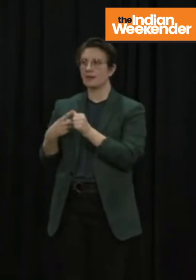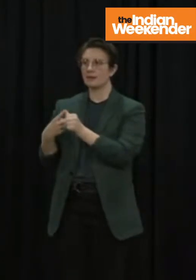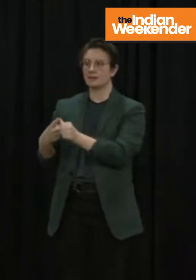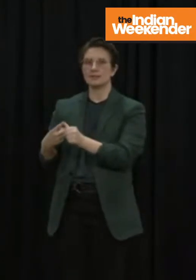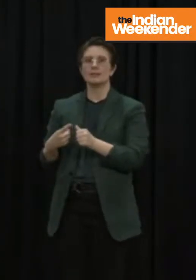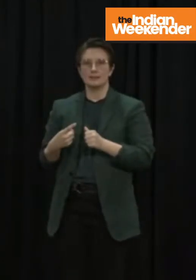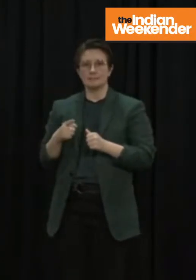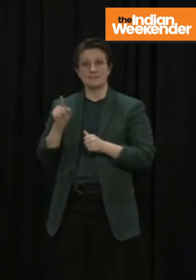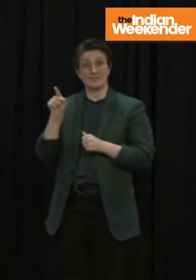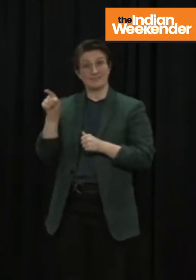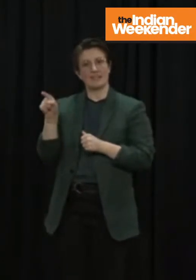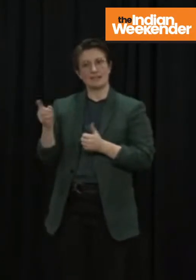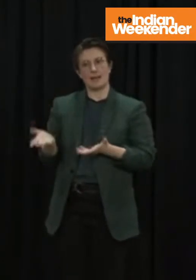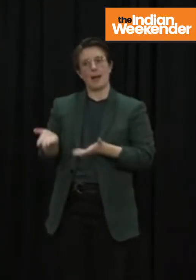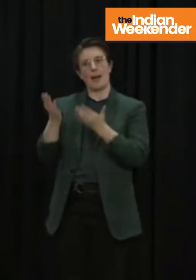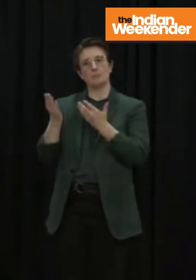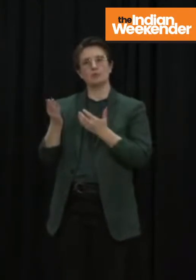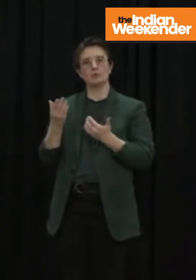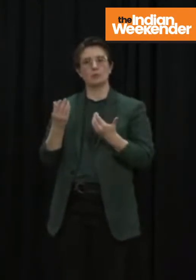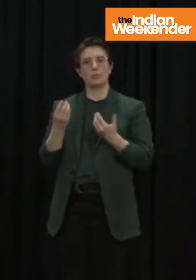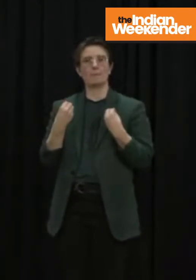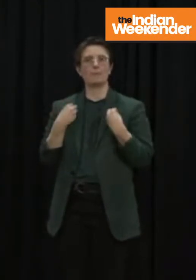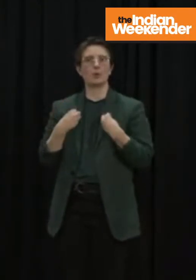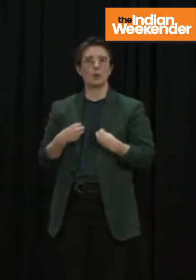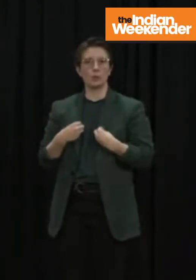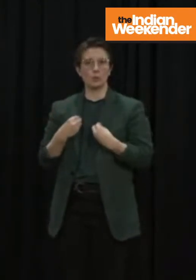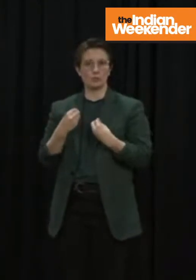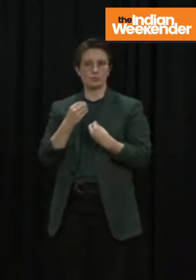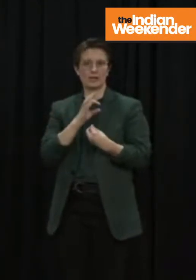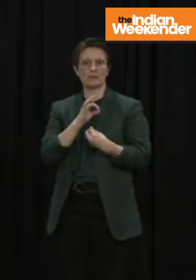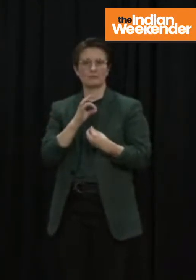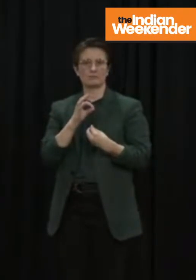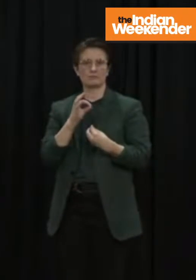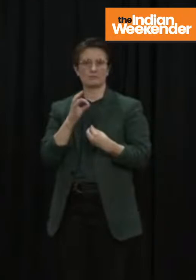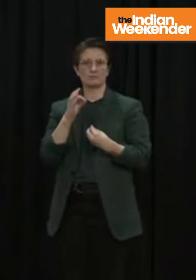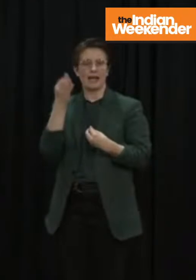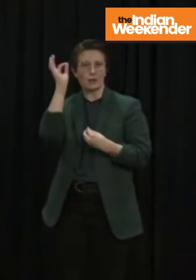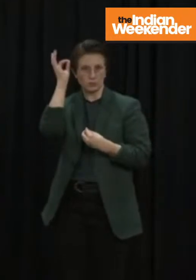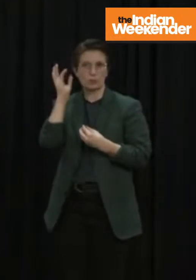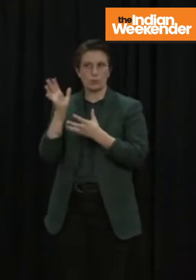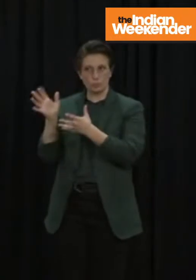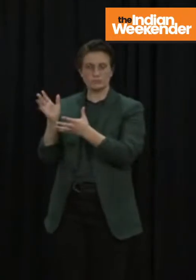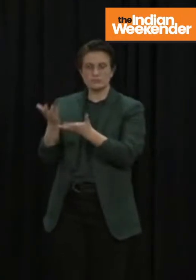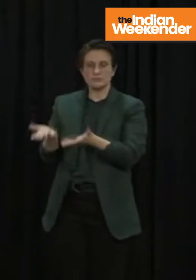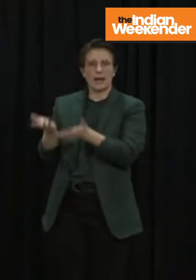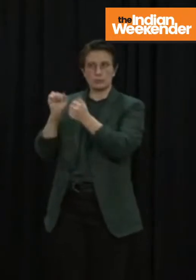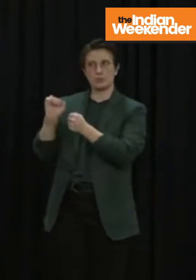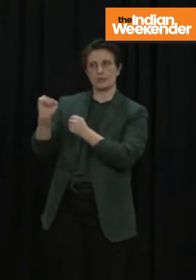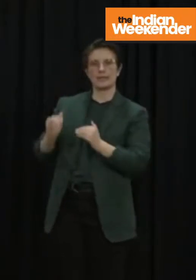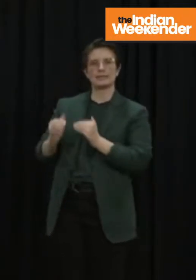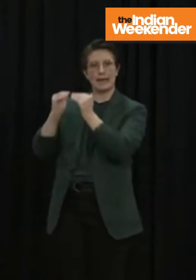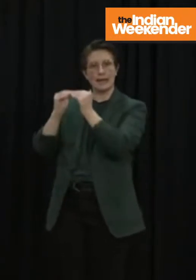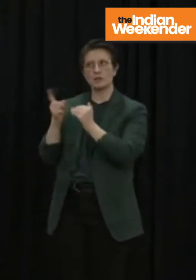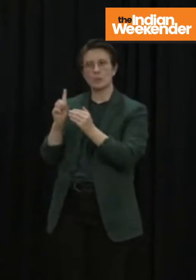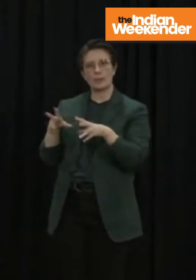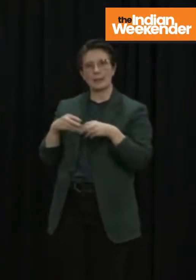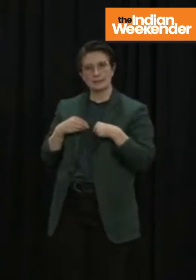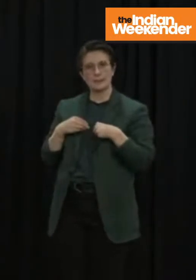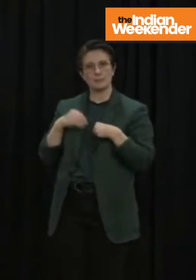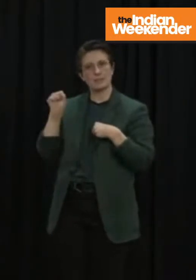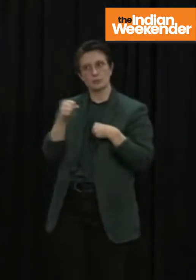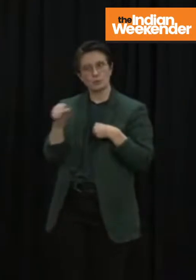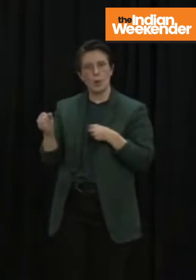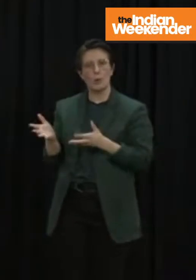and that sort of behaviour wouldn't adhere to the standards that they have set for themselves as a profession. We'll come down the front here. What do you make of